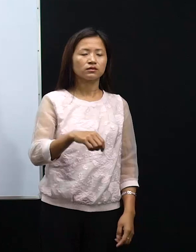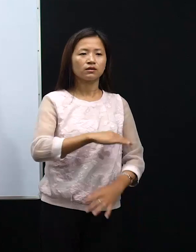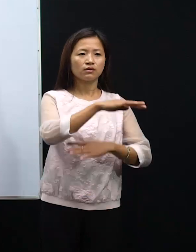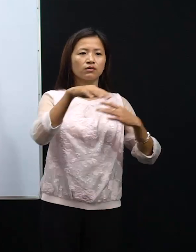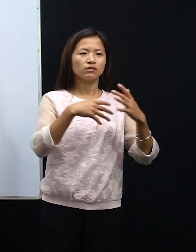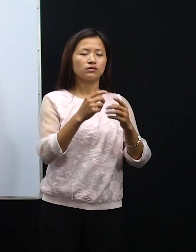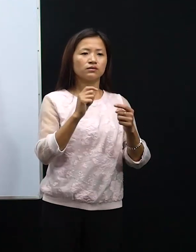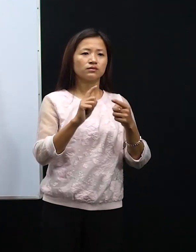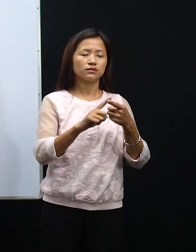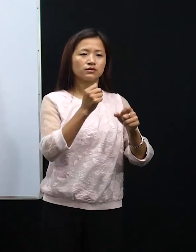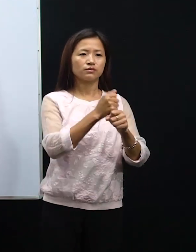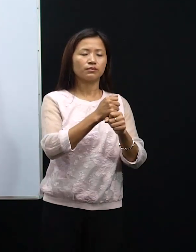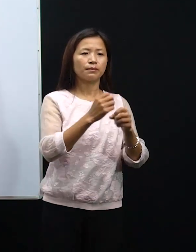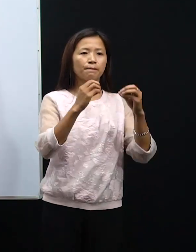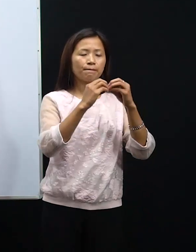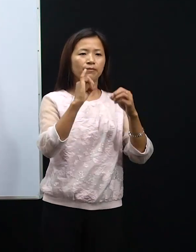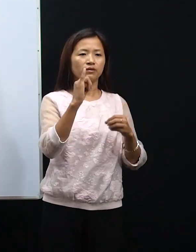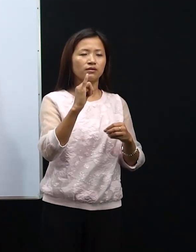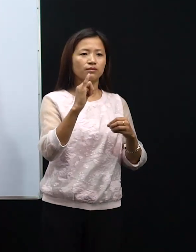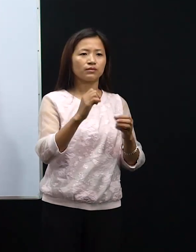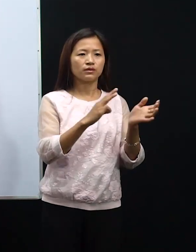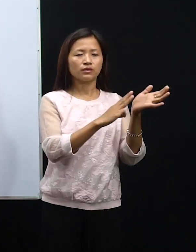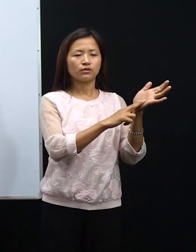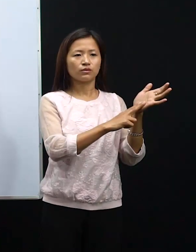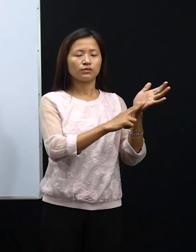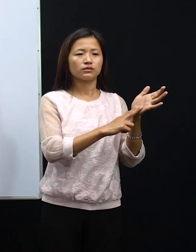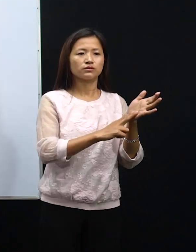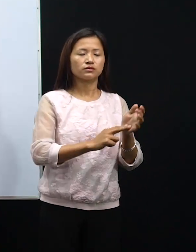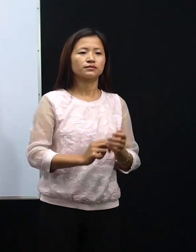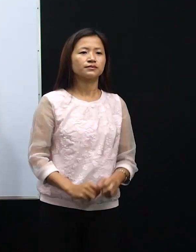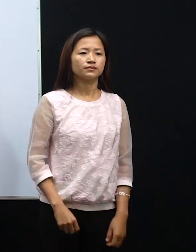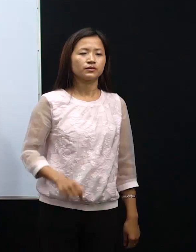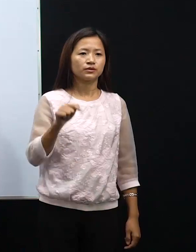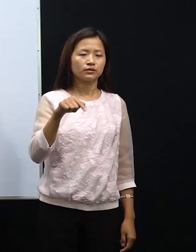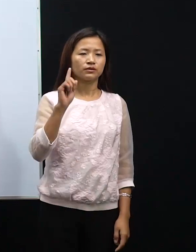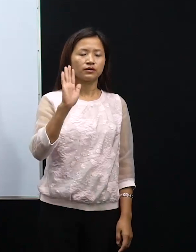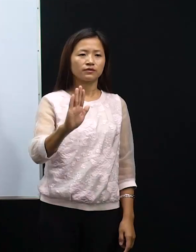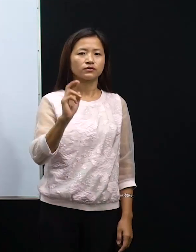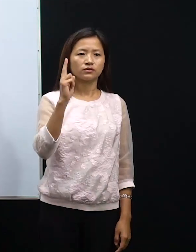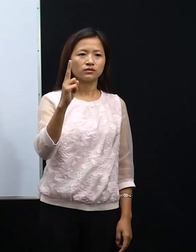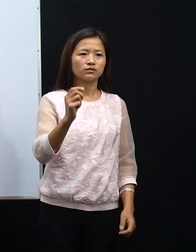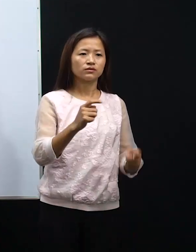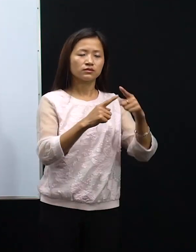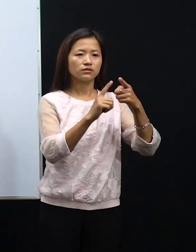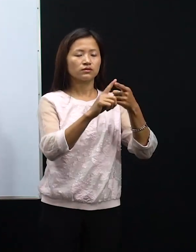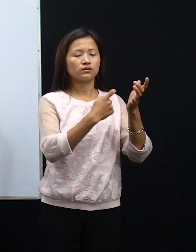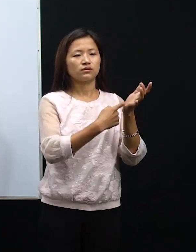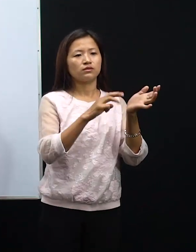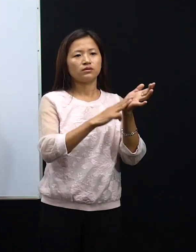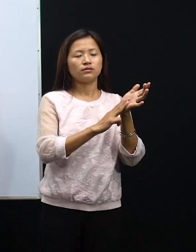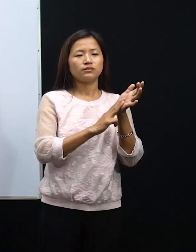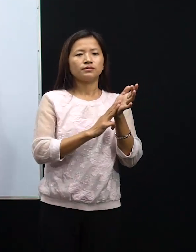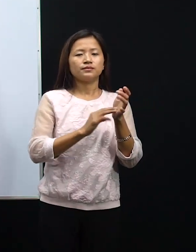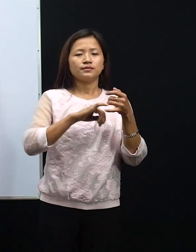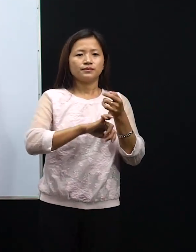the examples for binomials. Meaning binomials means you should have two terms. Monomials, one term.